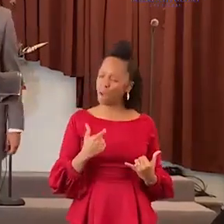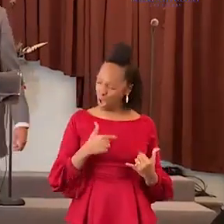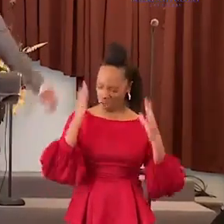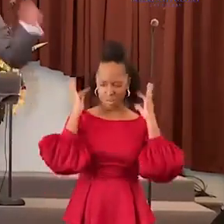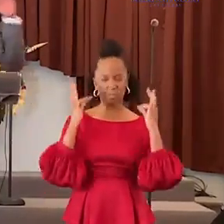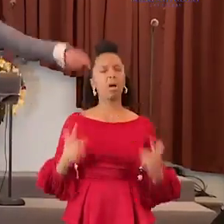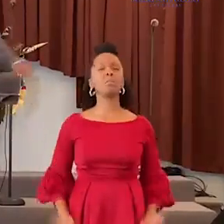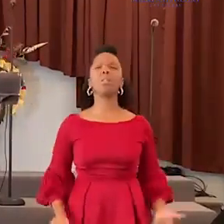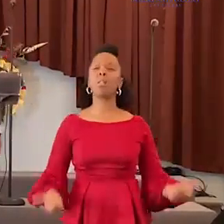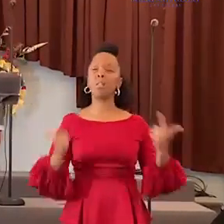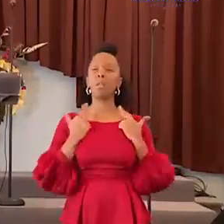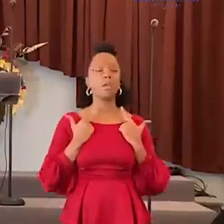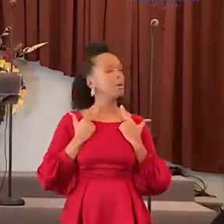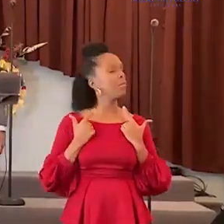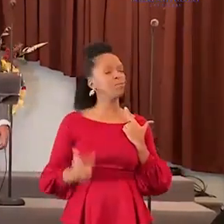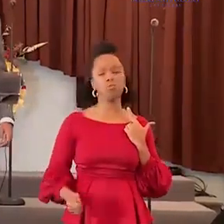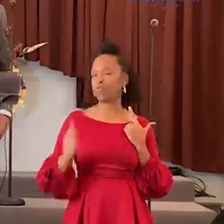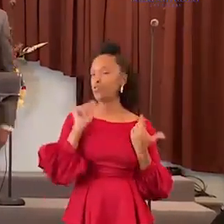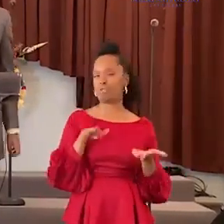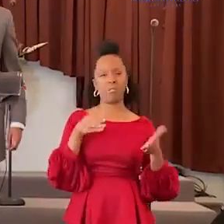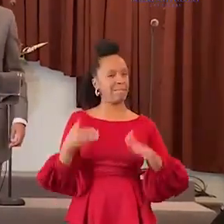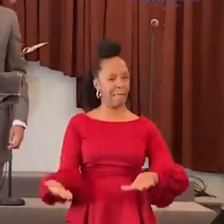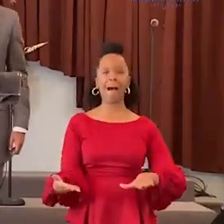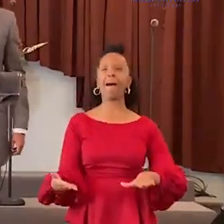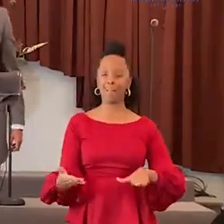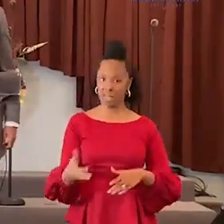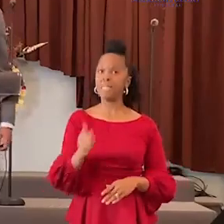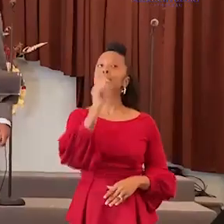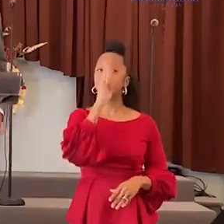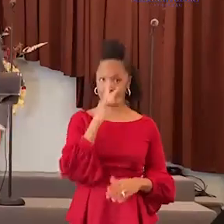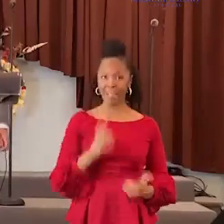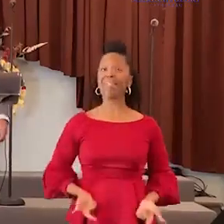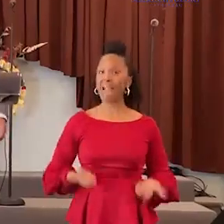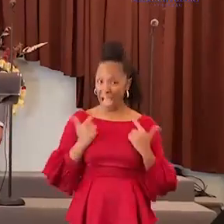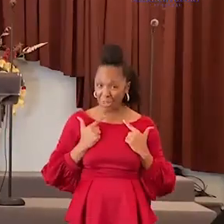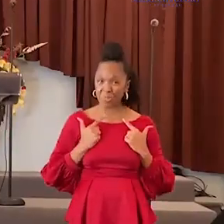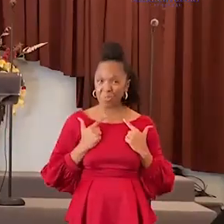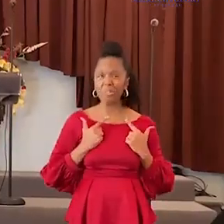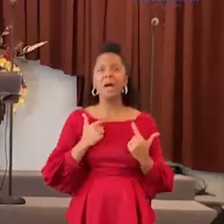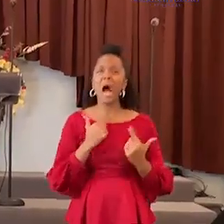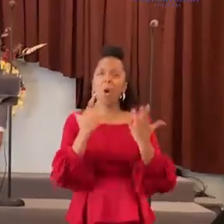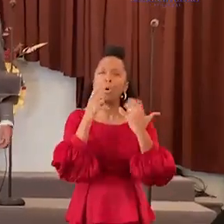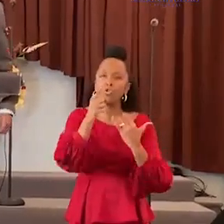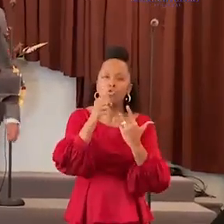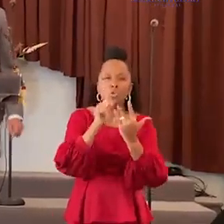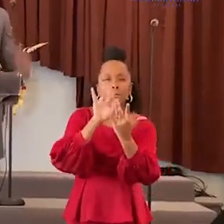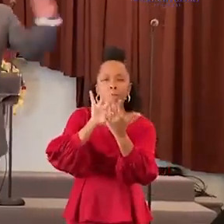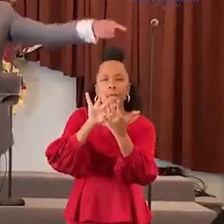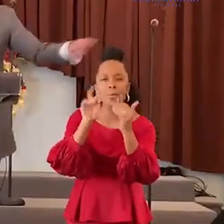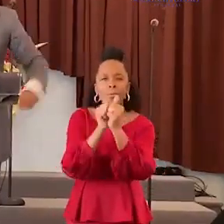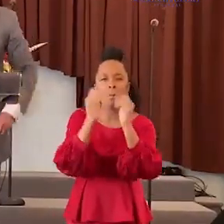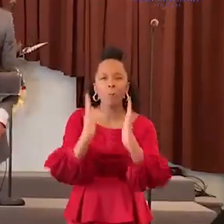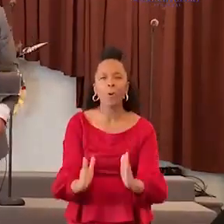live and not die. Speak life. I wish you'd find somebody.